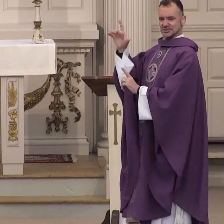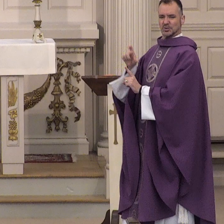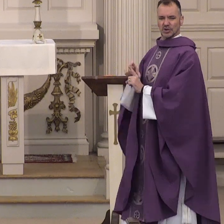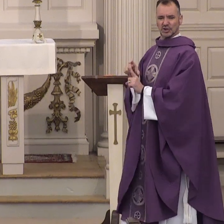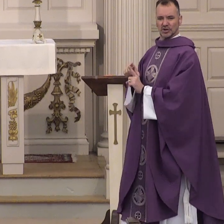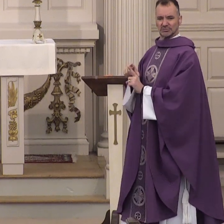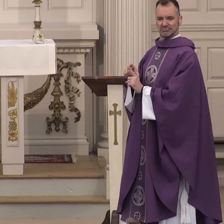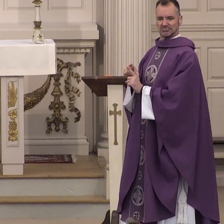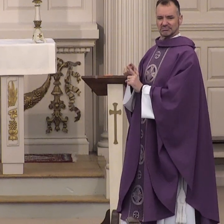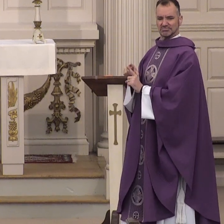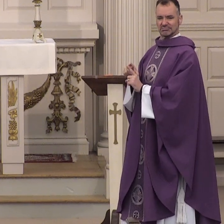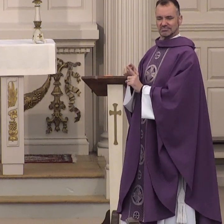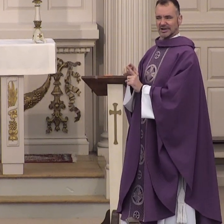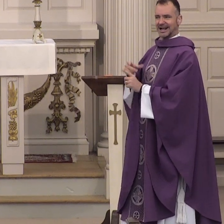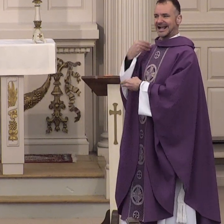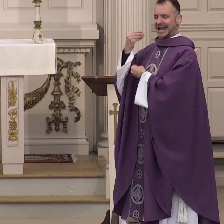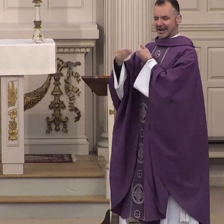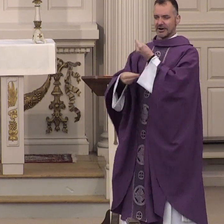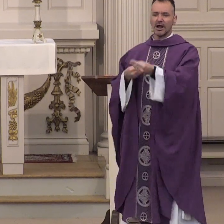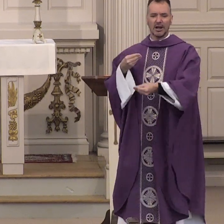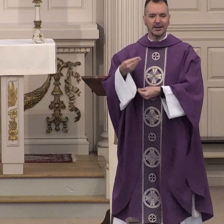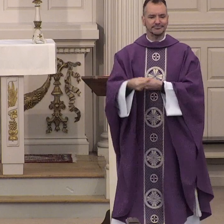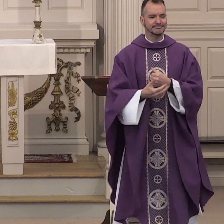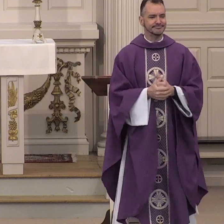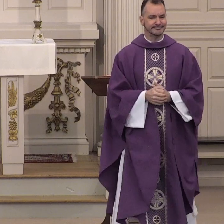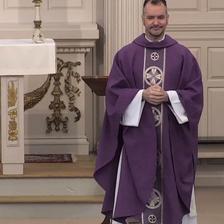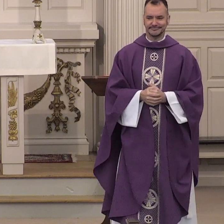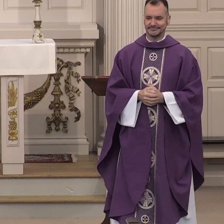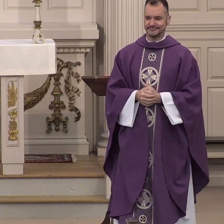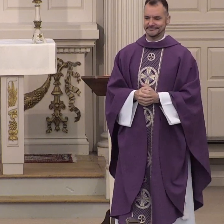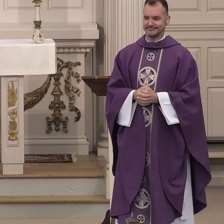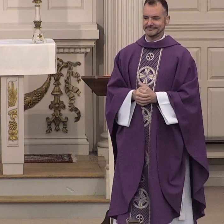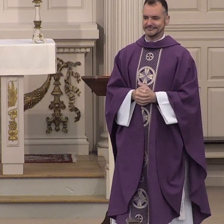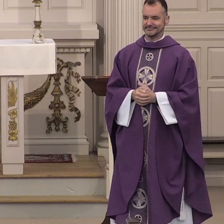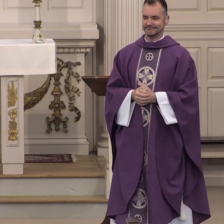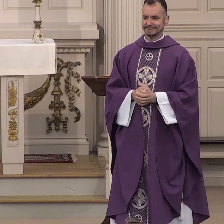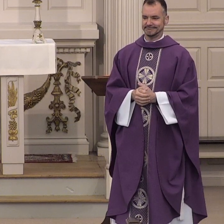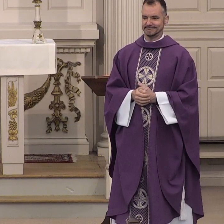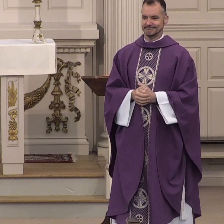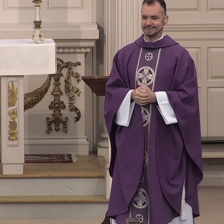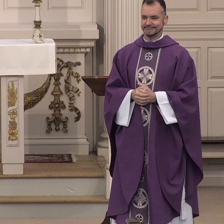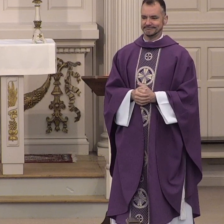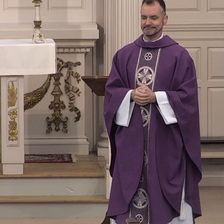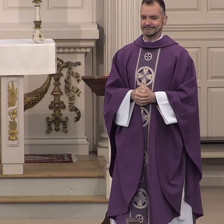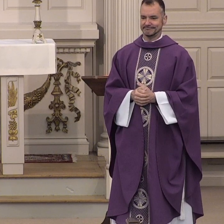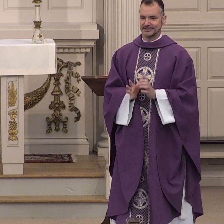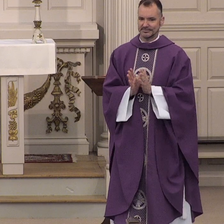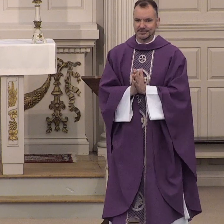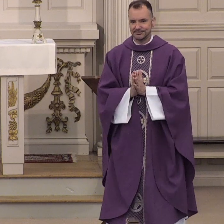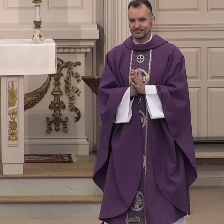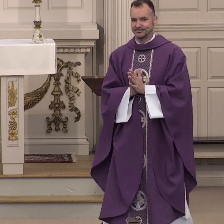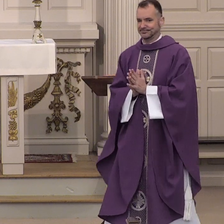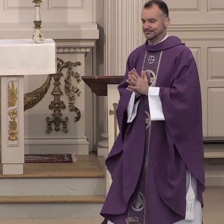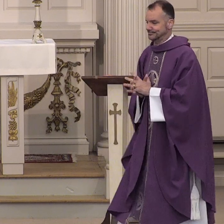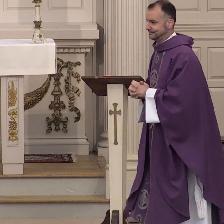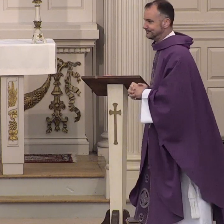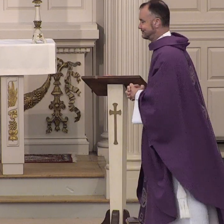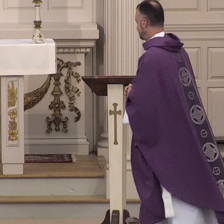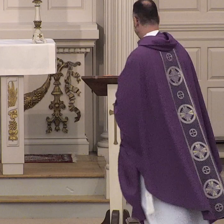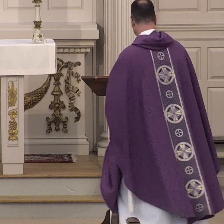But when we accept Jesus' word, we can carry on his mission. Amen.